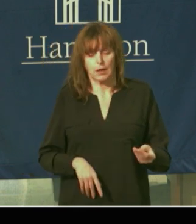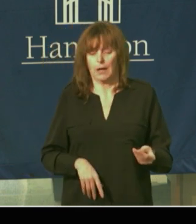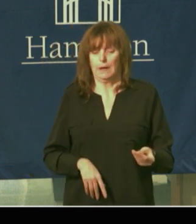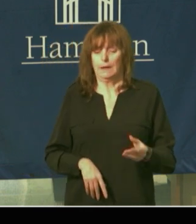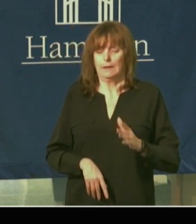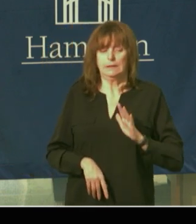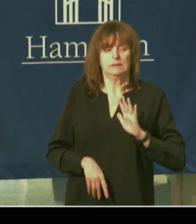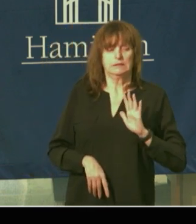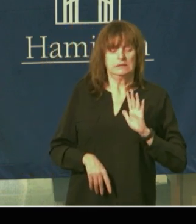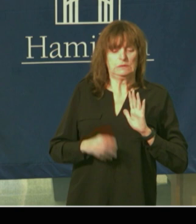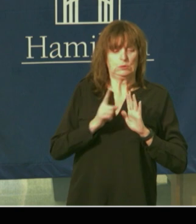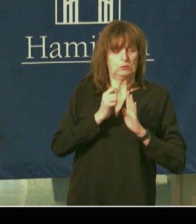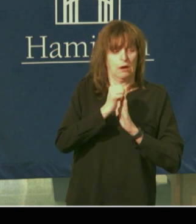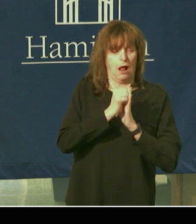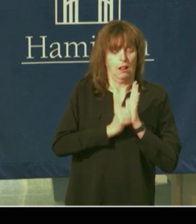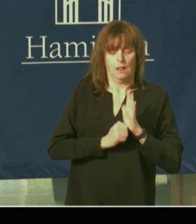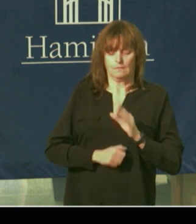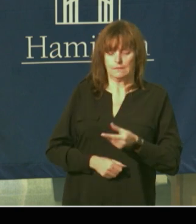on before I handed her over